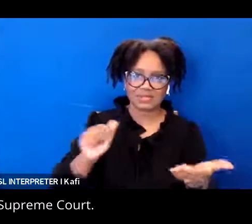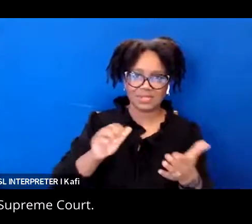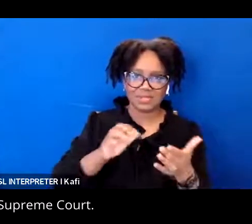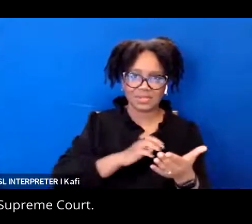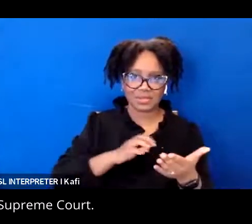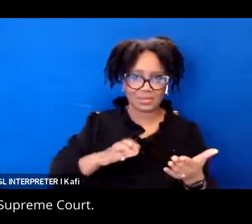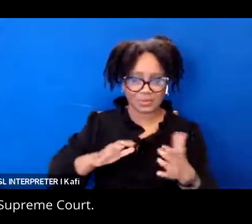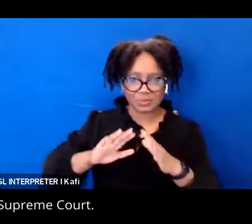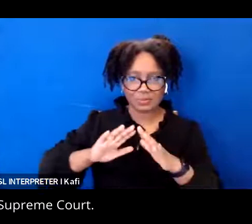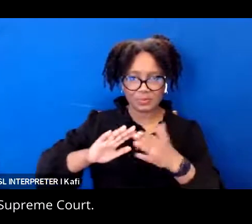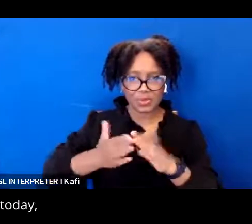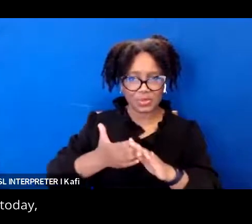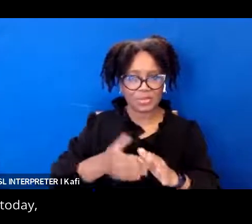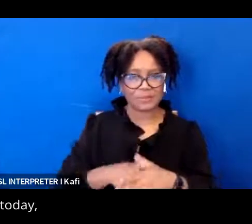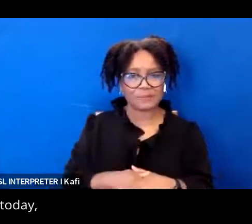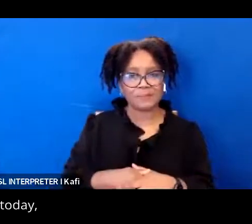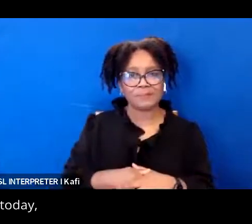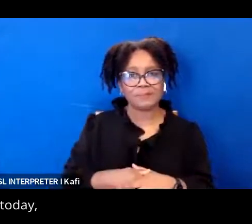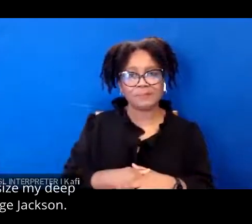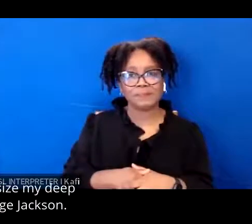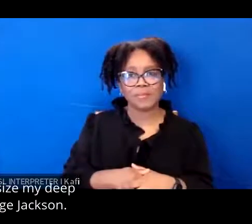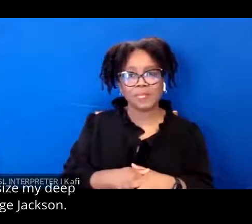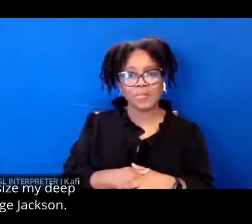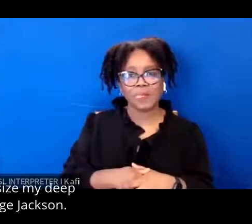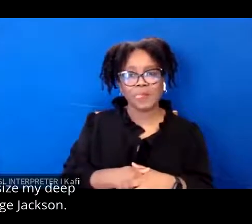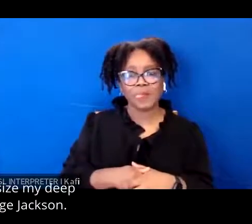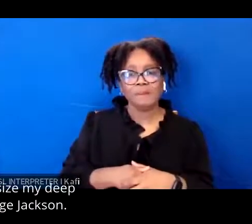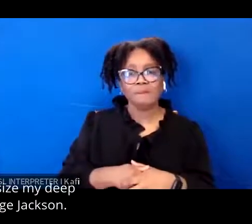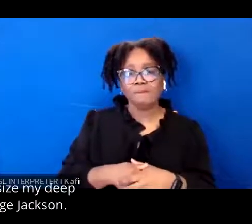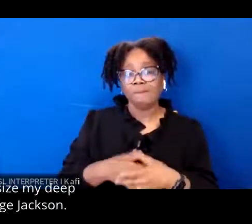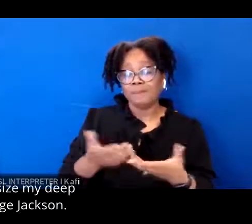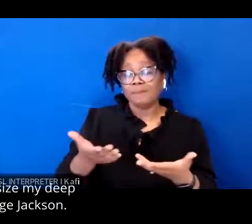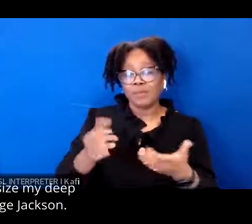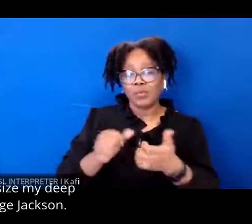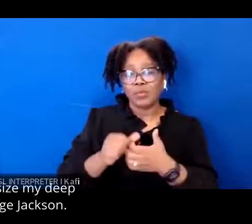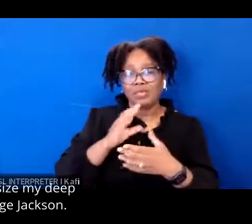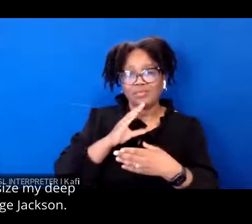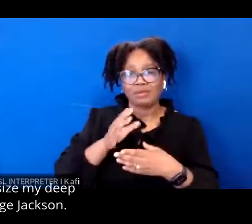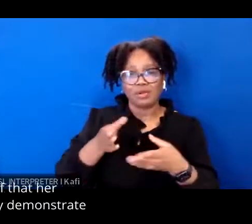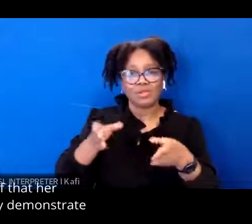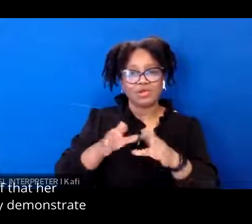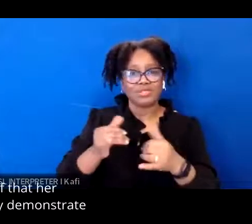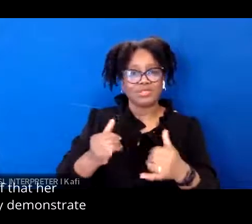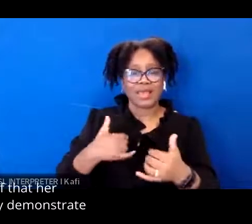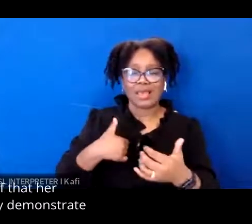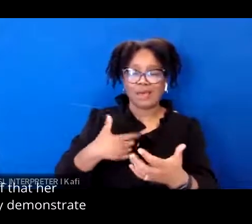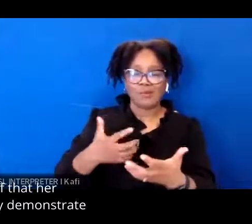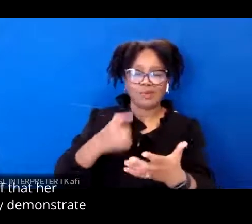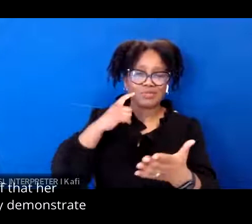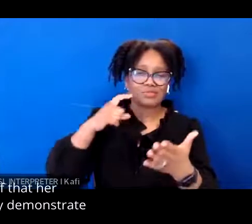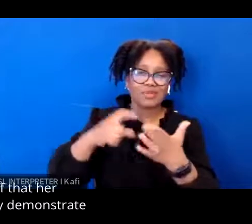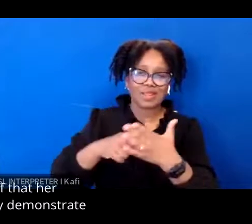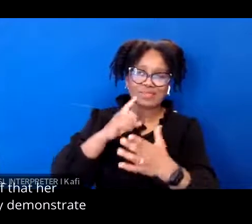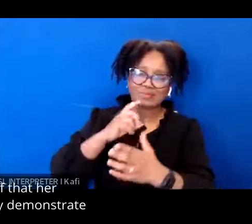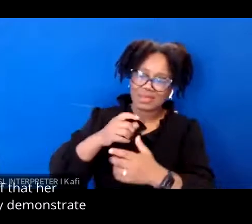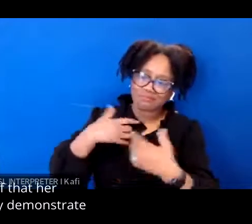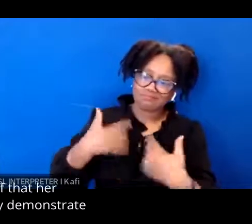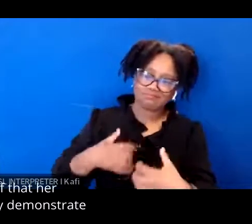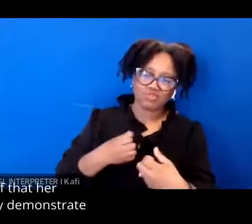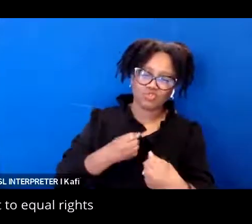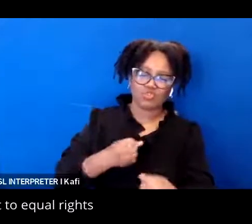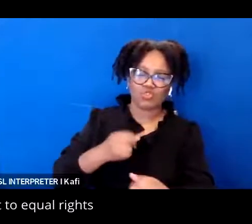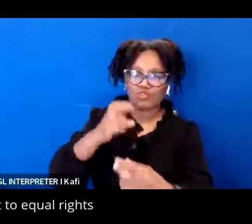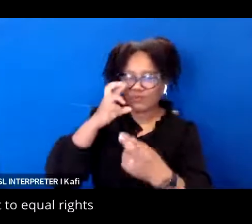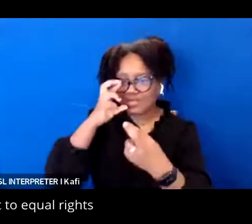supreme court in closing today i want to emphasize my deep respect for judge jackson my firm belief that her record and history